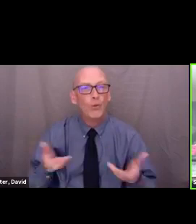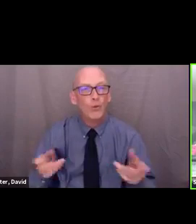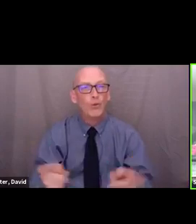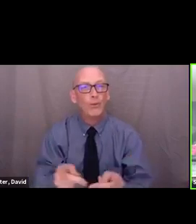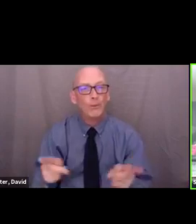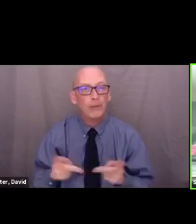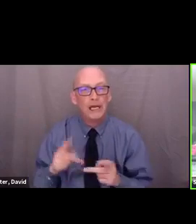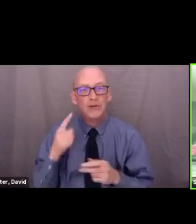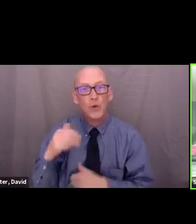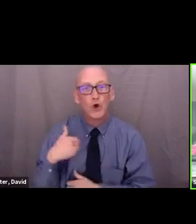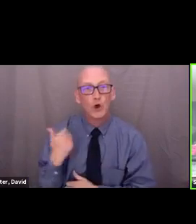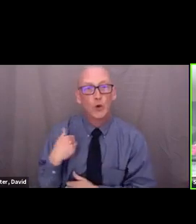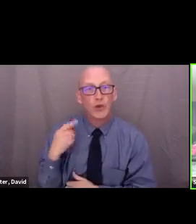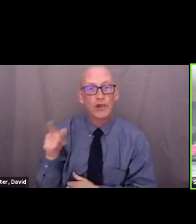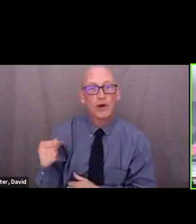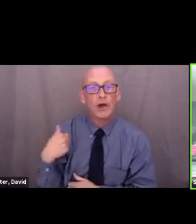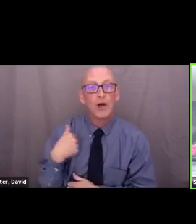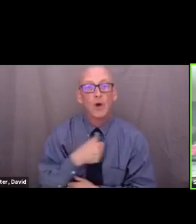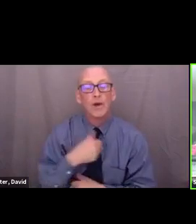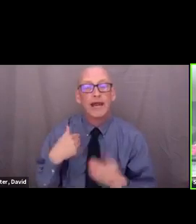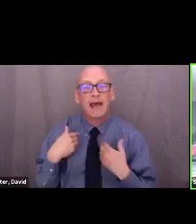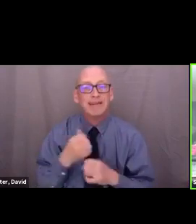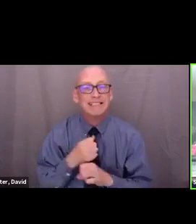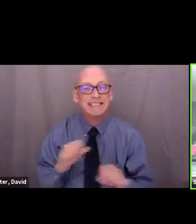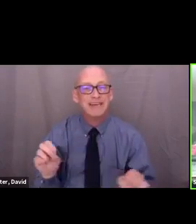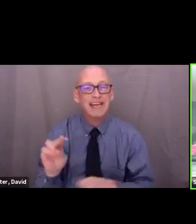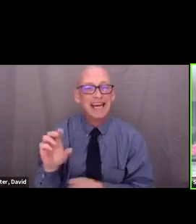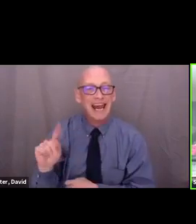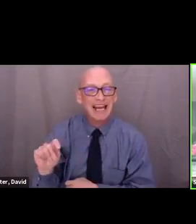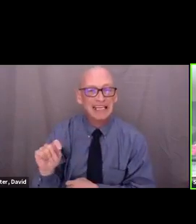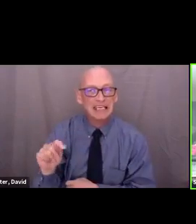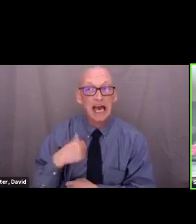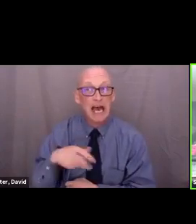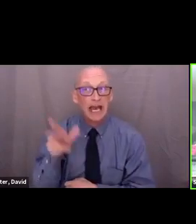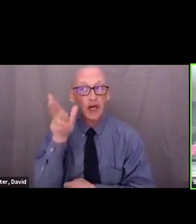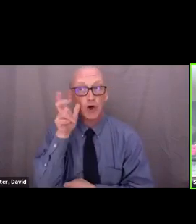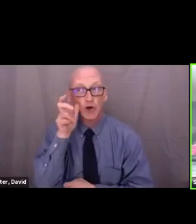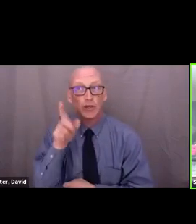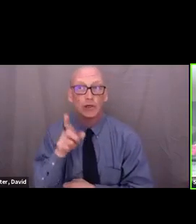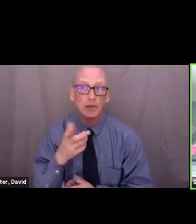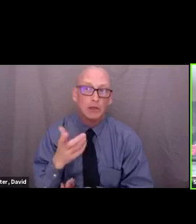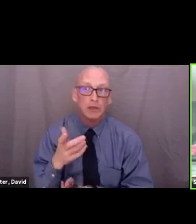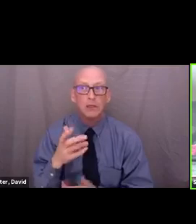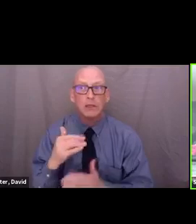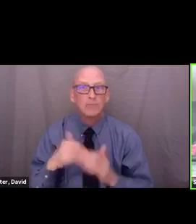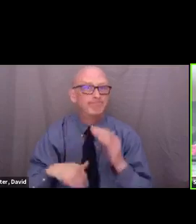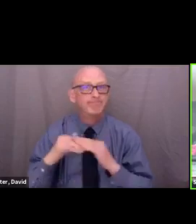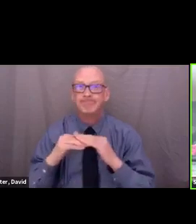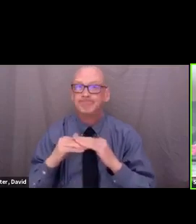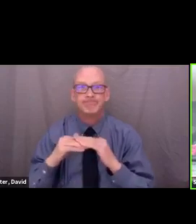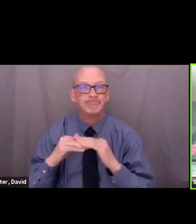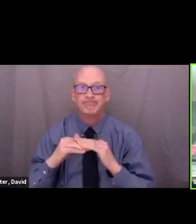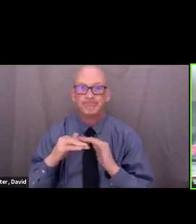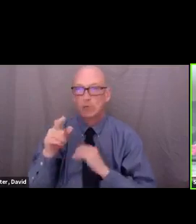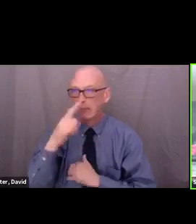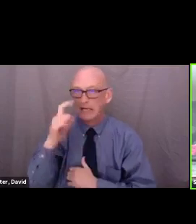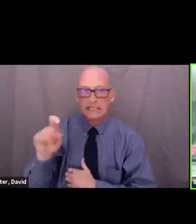the youth. We have a safety net that I heard is actually at its capacity because of the